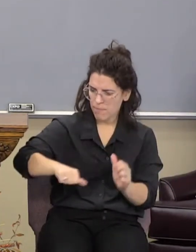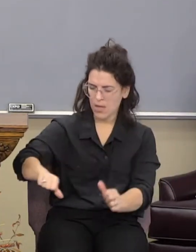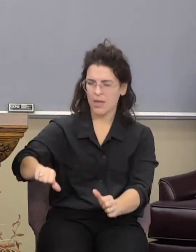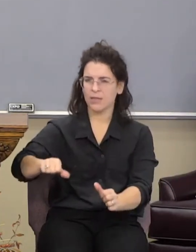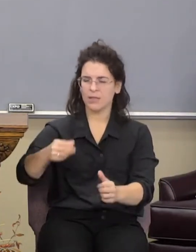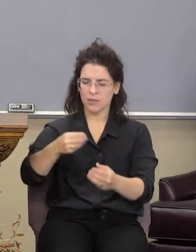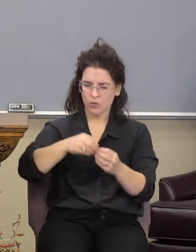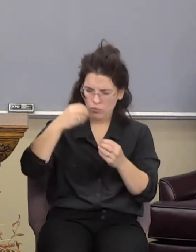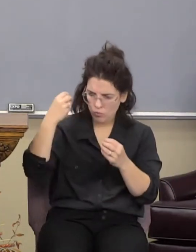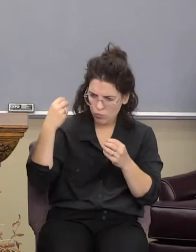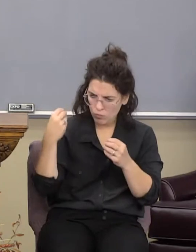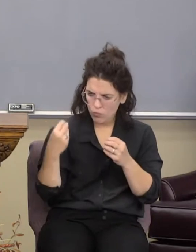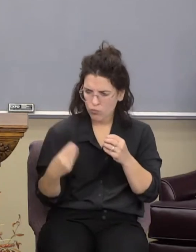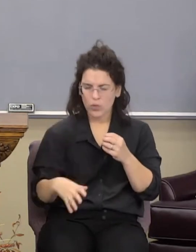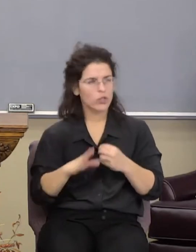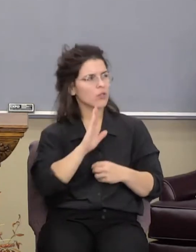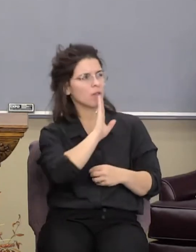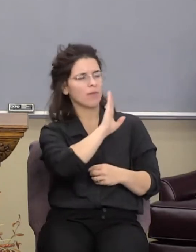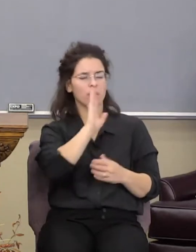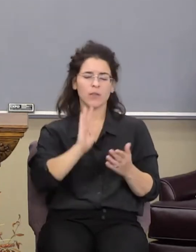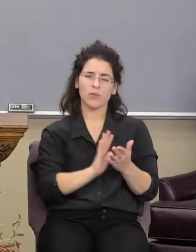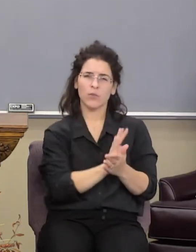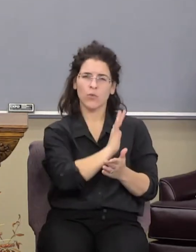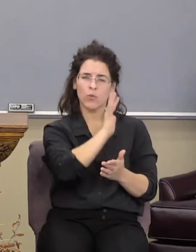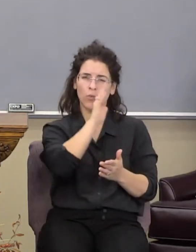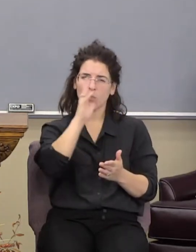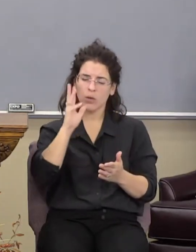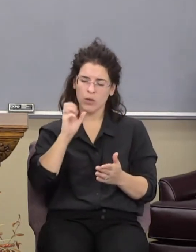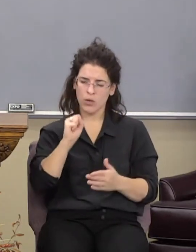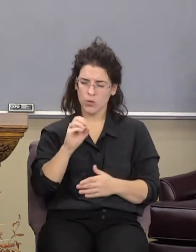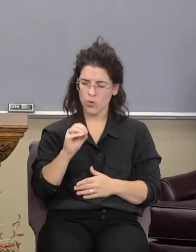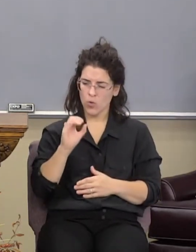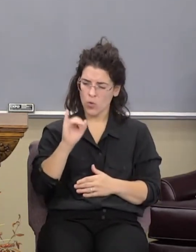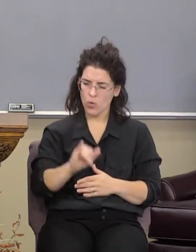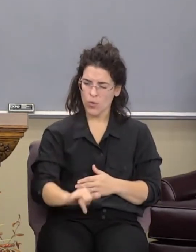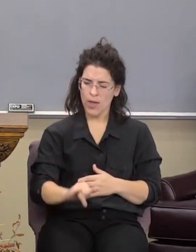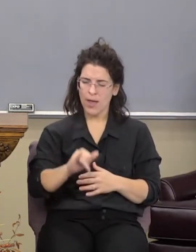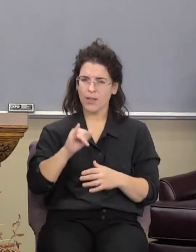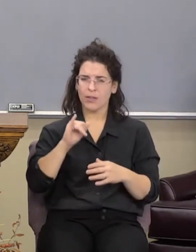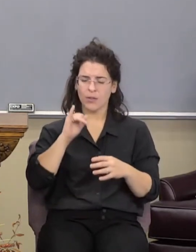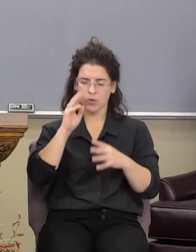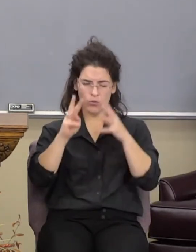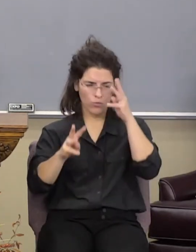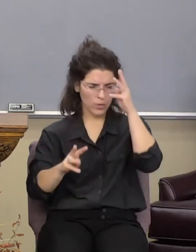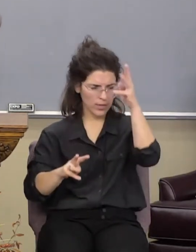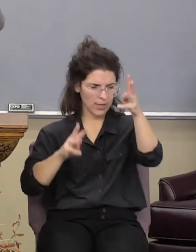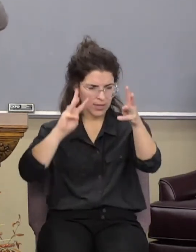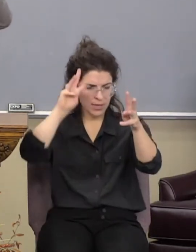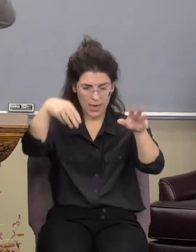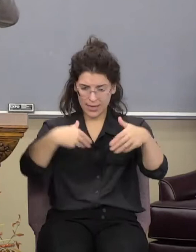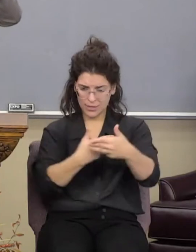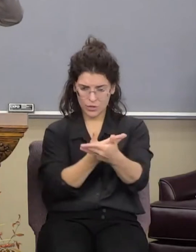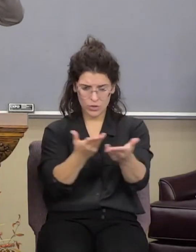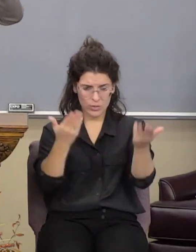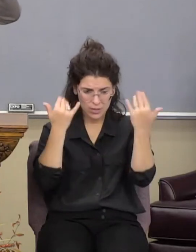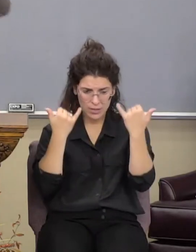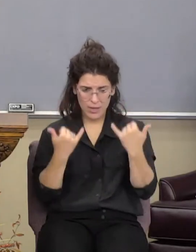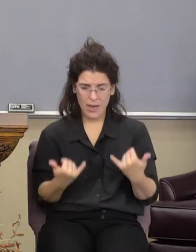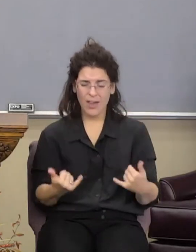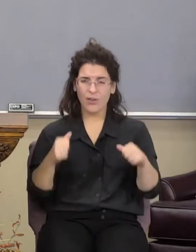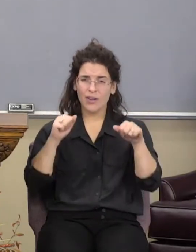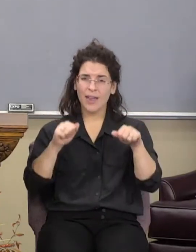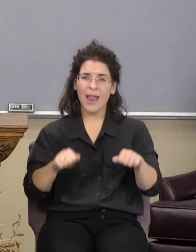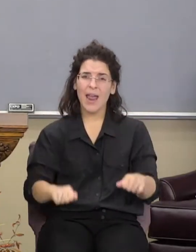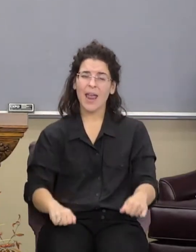the riches of His glory so that the creation now, they can